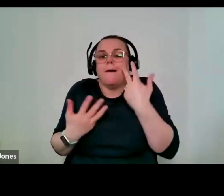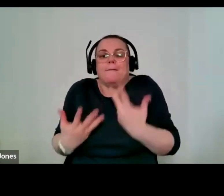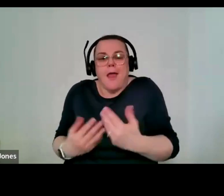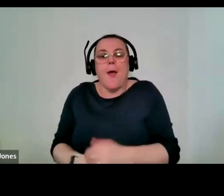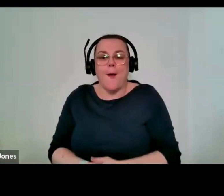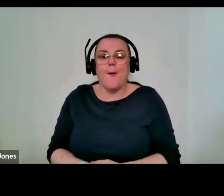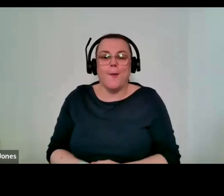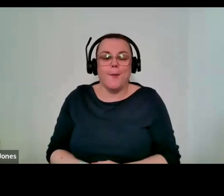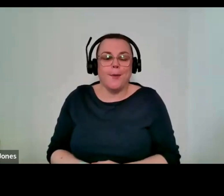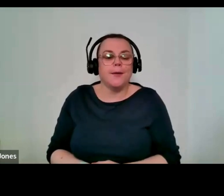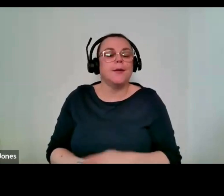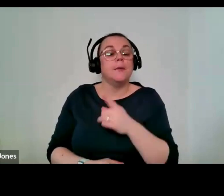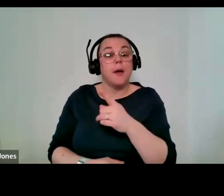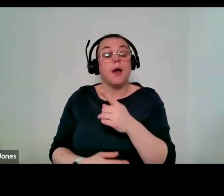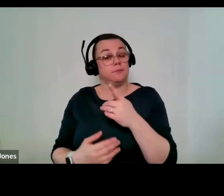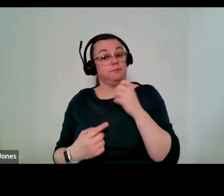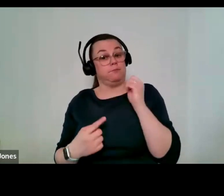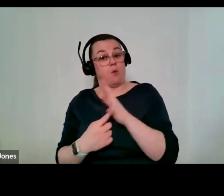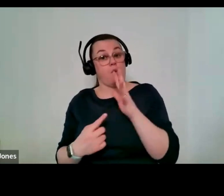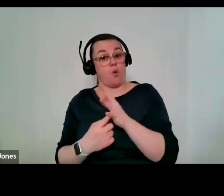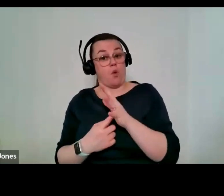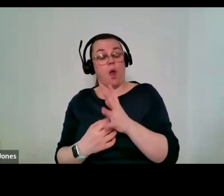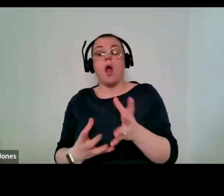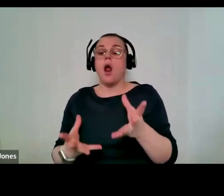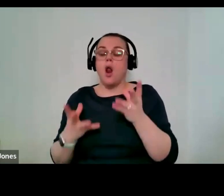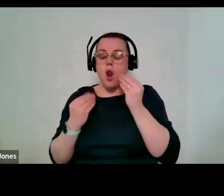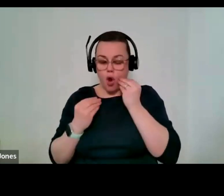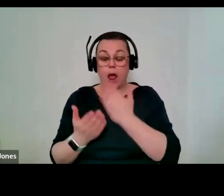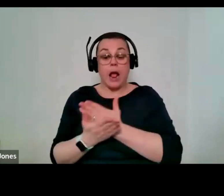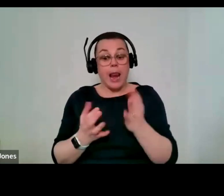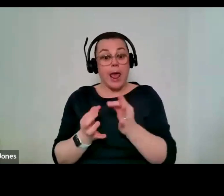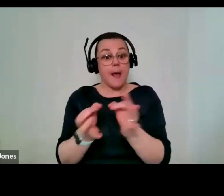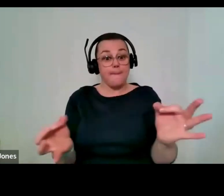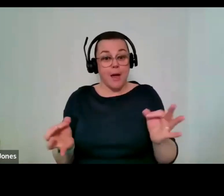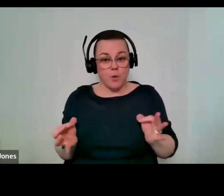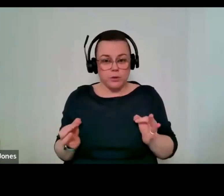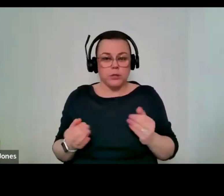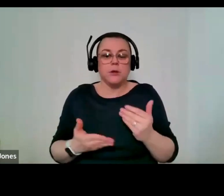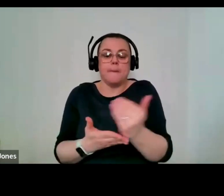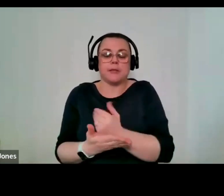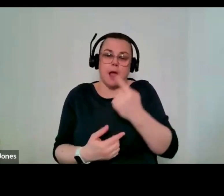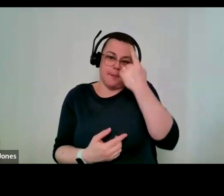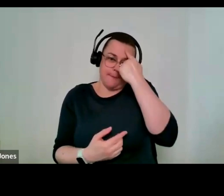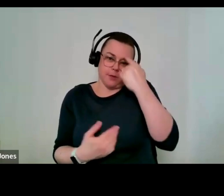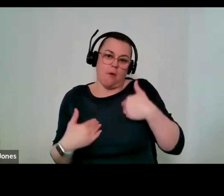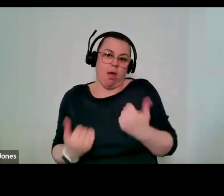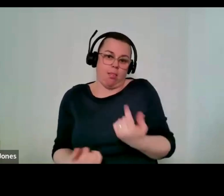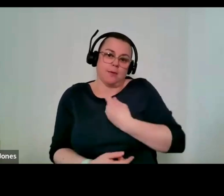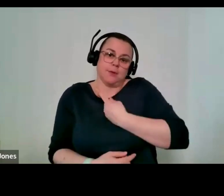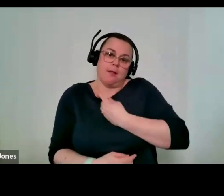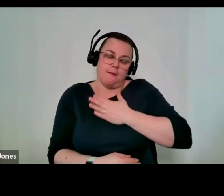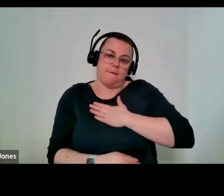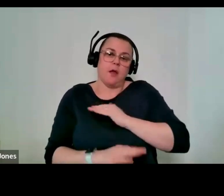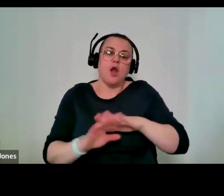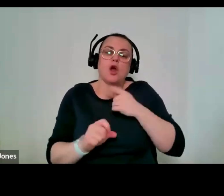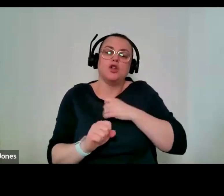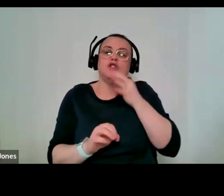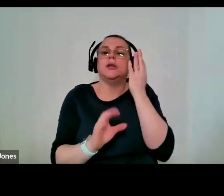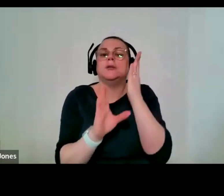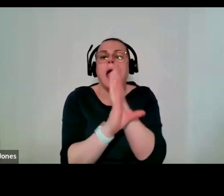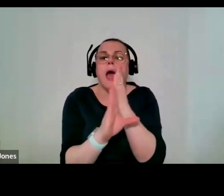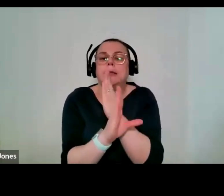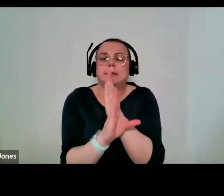More importantly, I learned to set clear boundaries to protect my mental health, Rather than just masking and